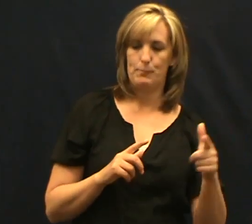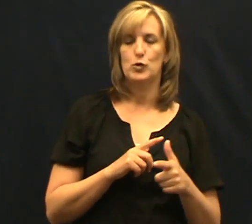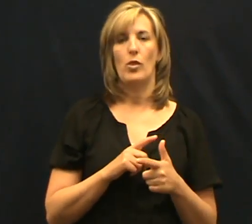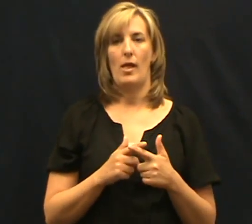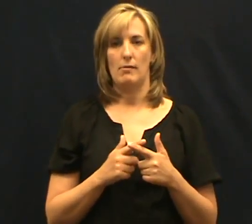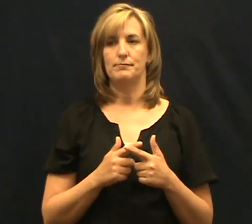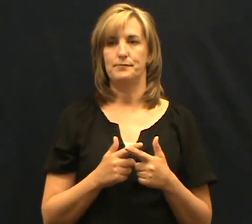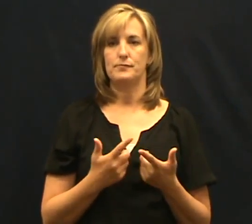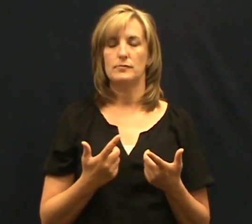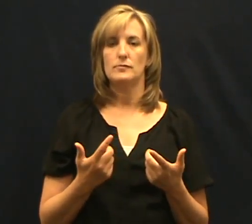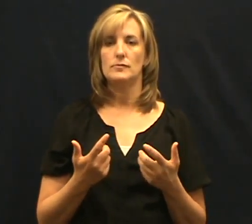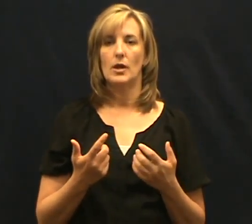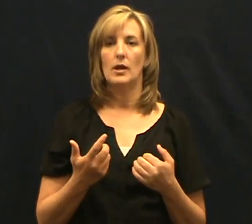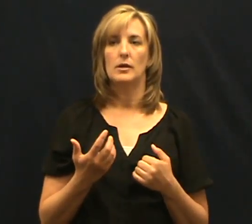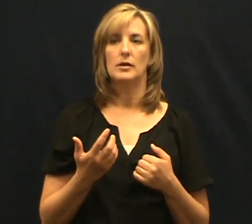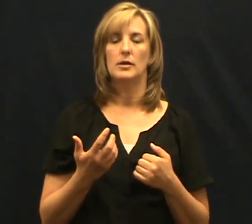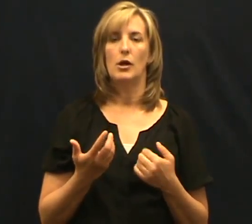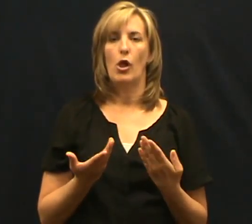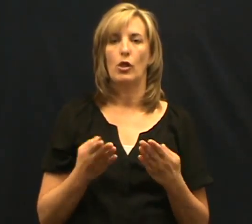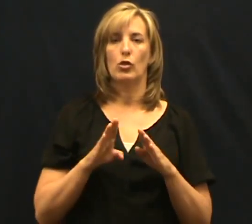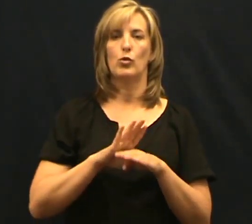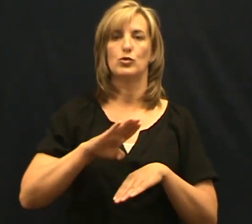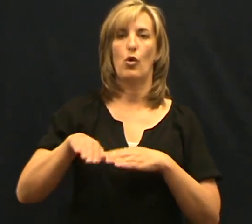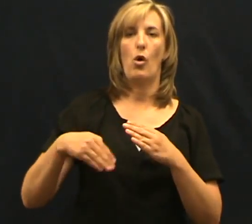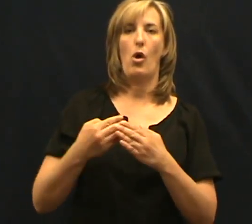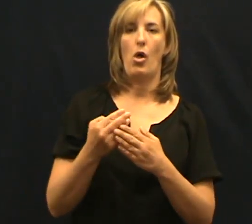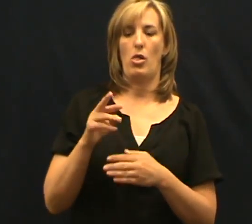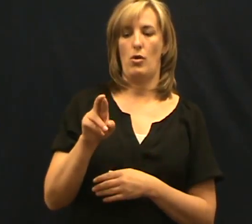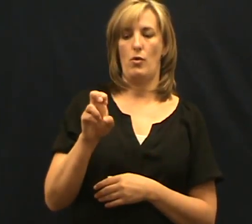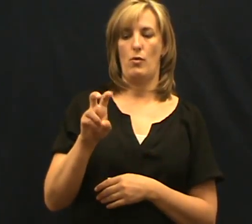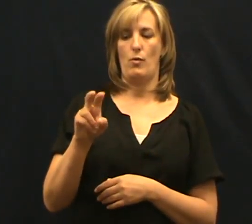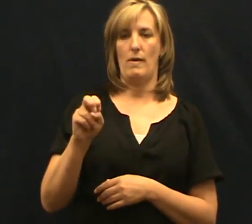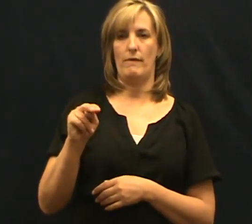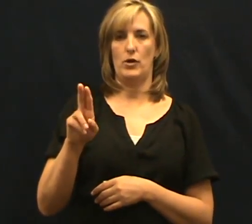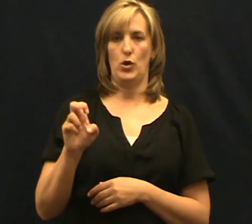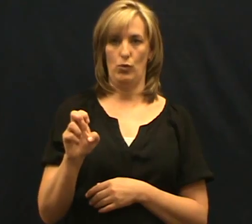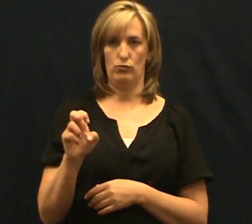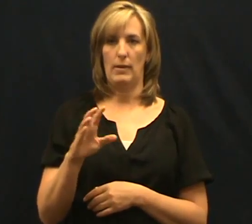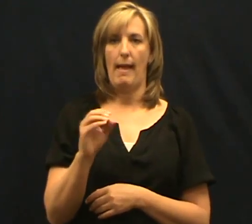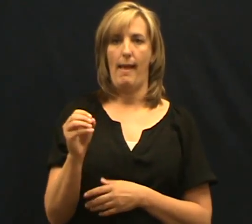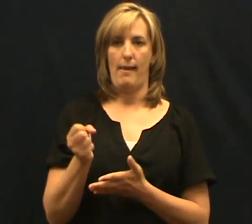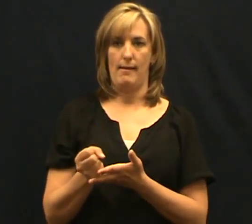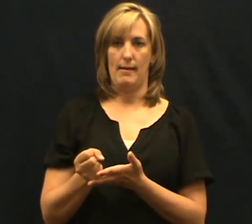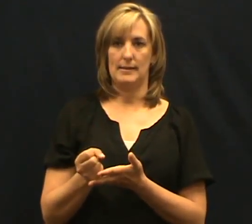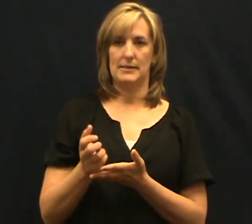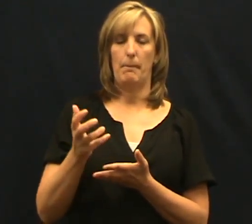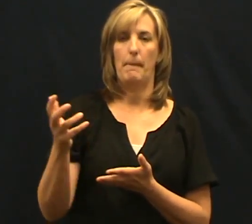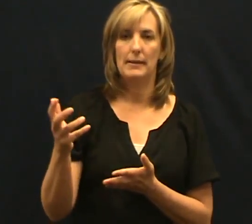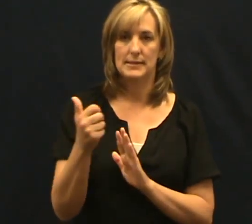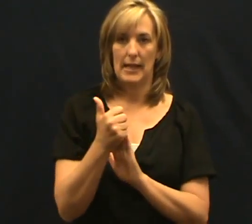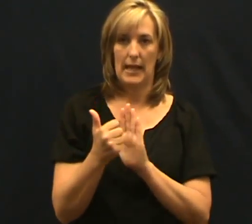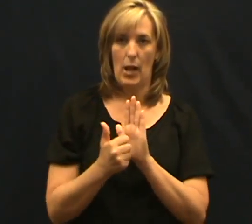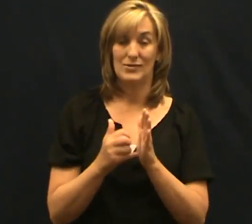out all of your revenue and expense accounts, and this will turn out to be a long entry, is you